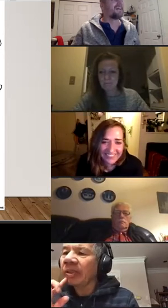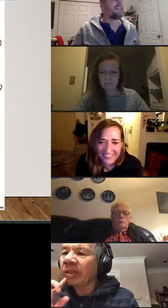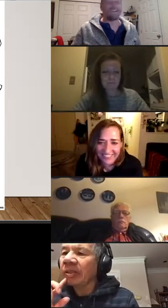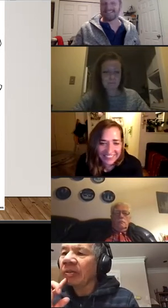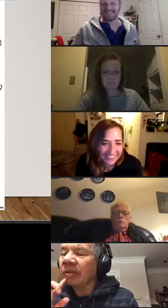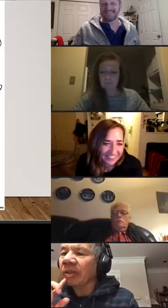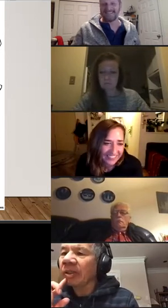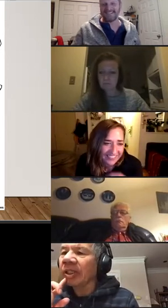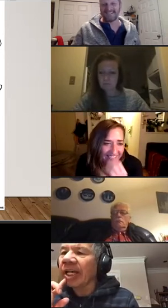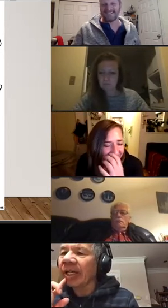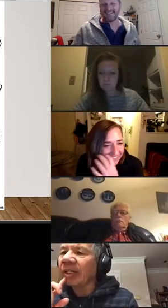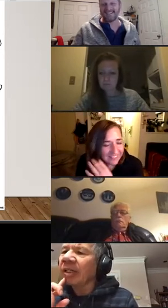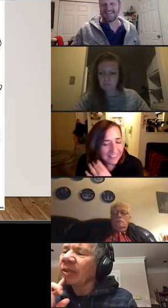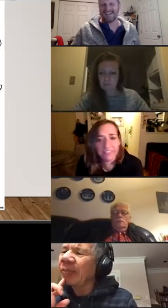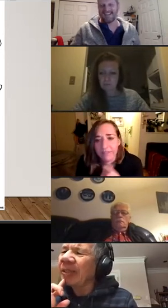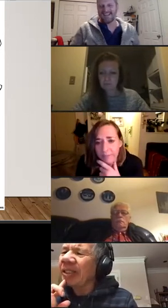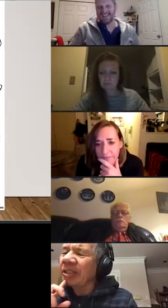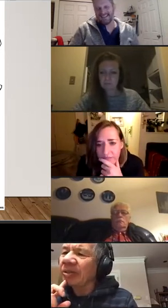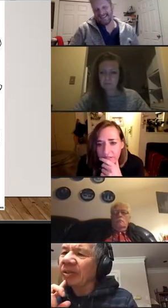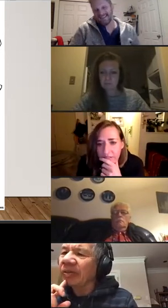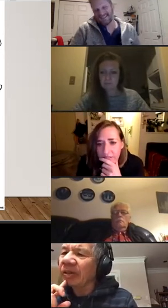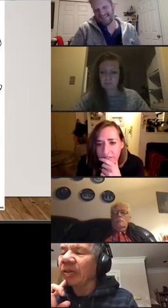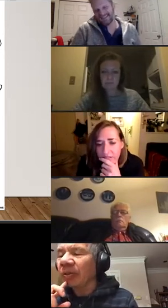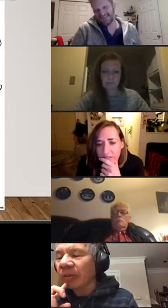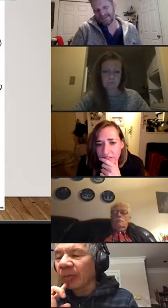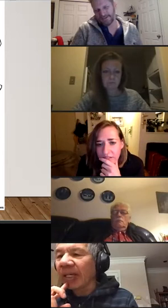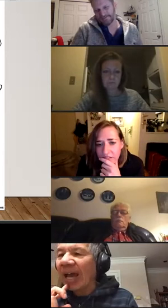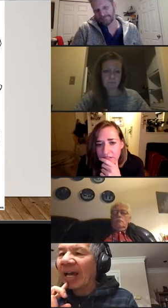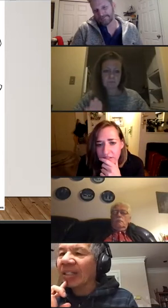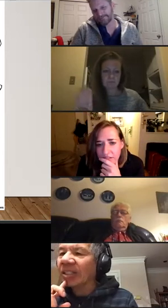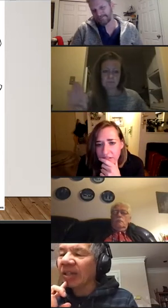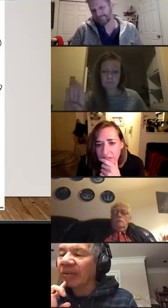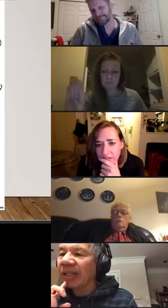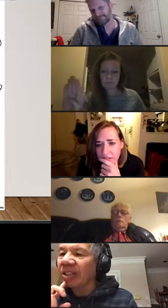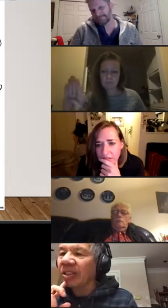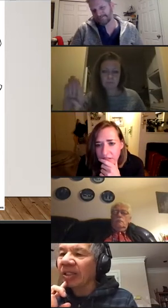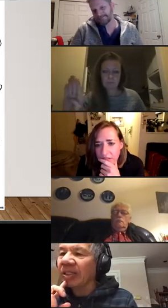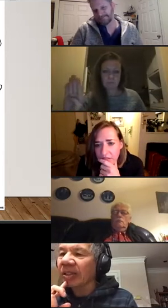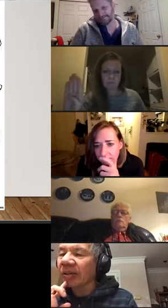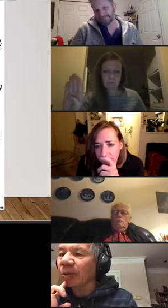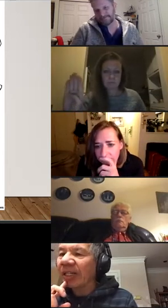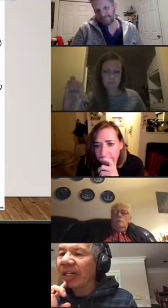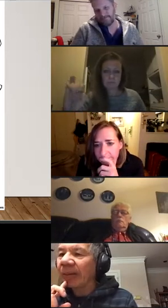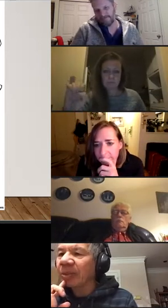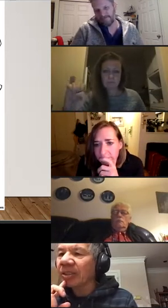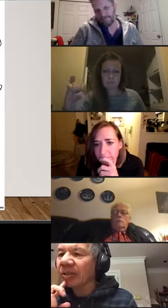James? Yes. It's Ken. Would it be easier if, or we could ask if they could read lips?